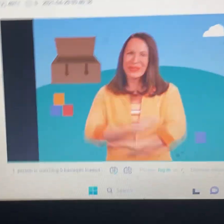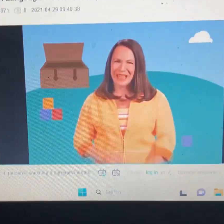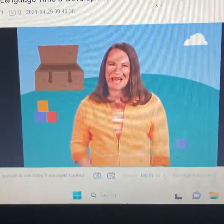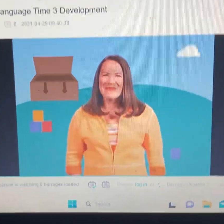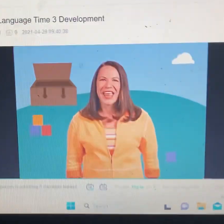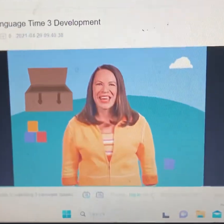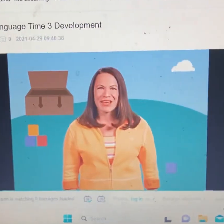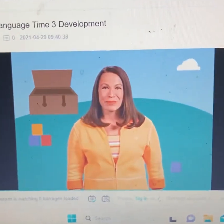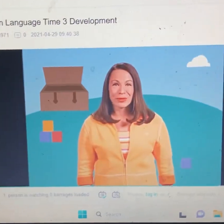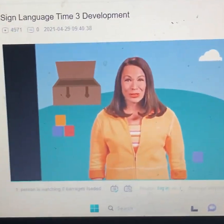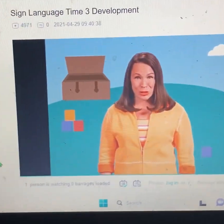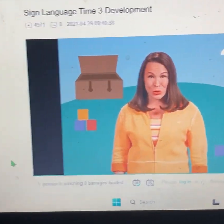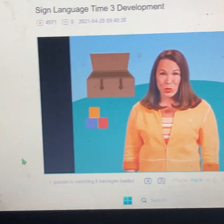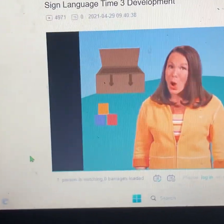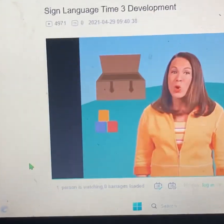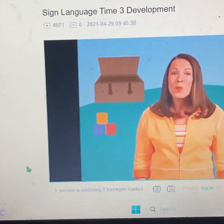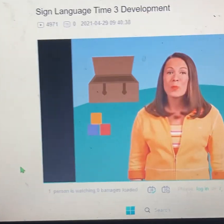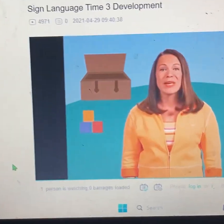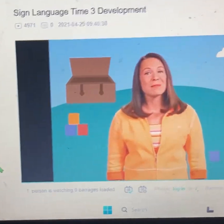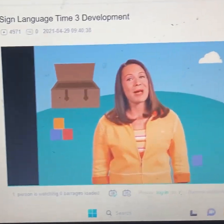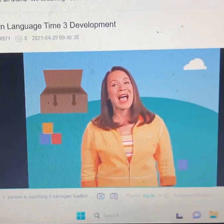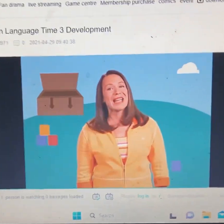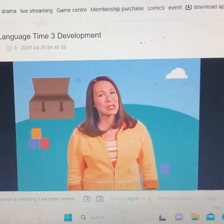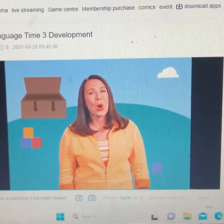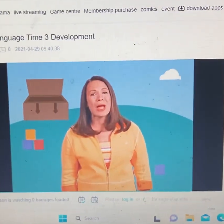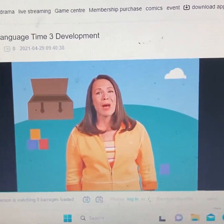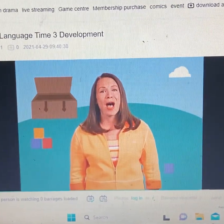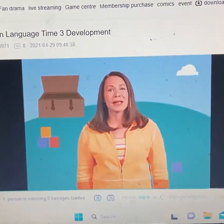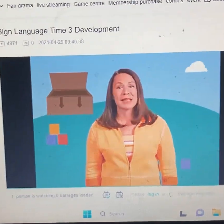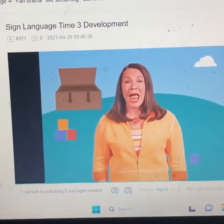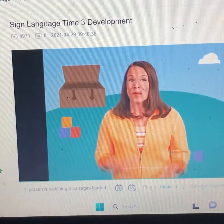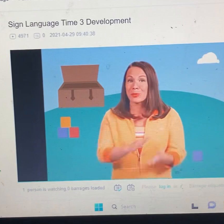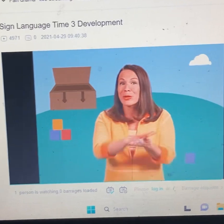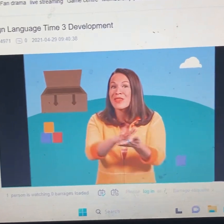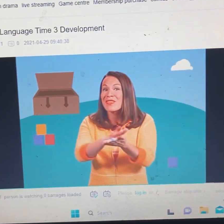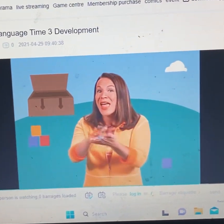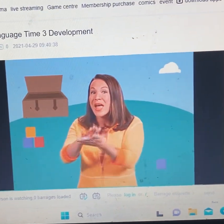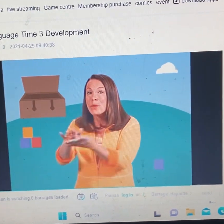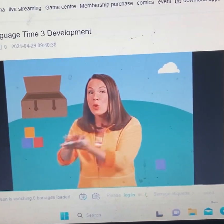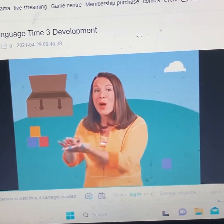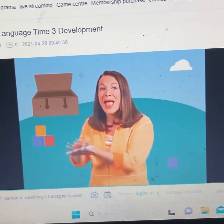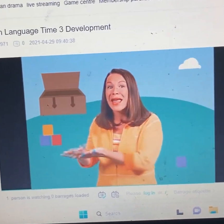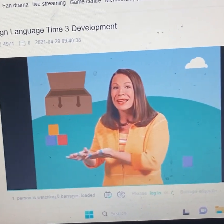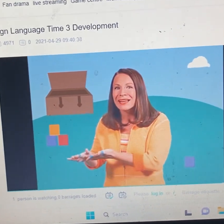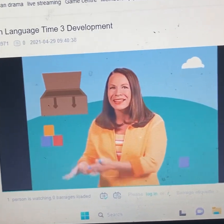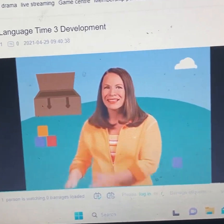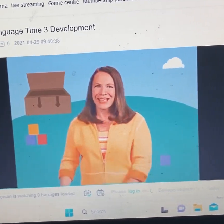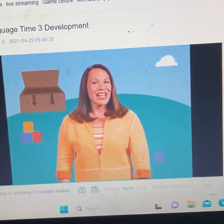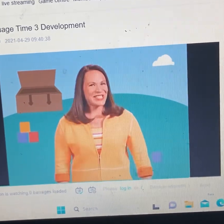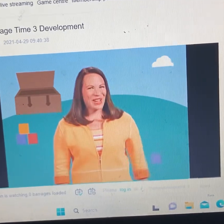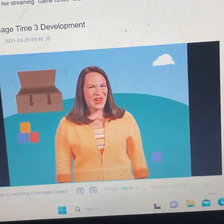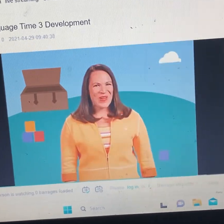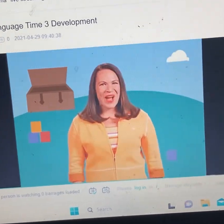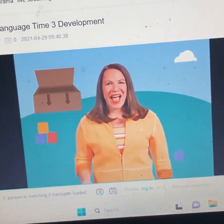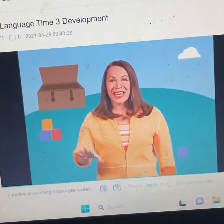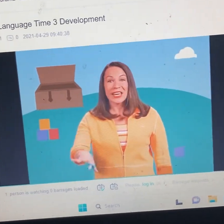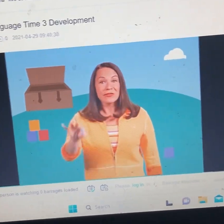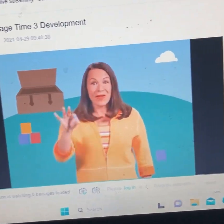table. I'm able to open my toy box and put them away so I can